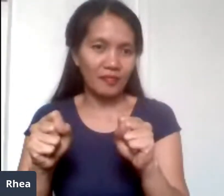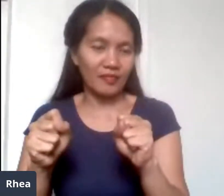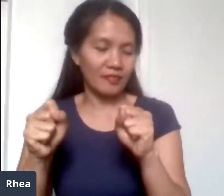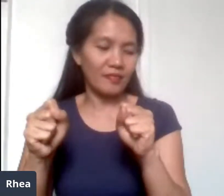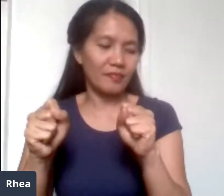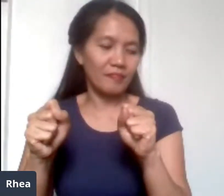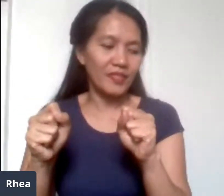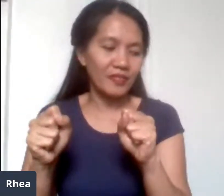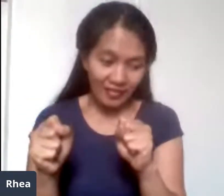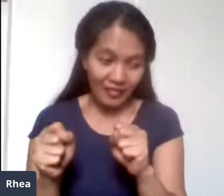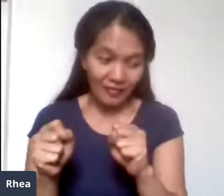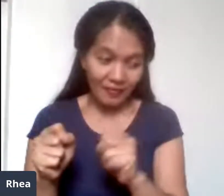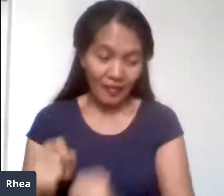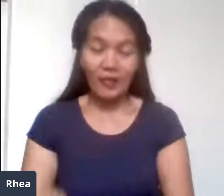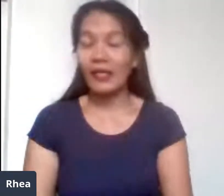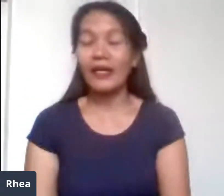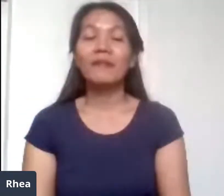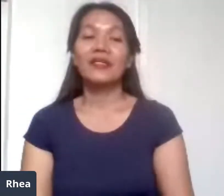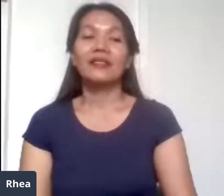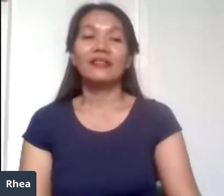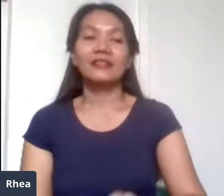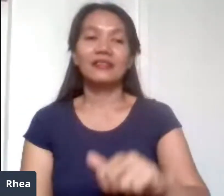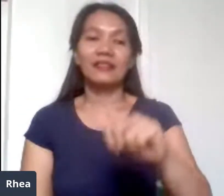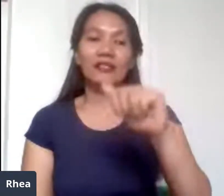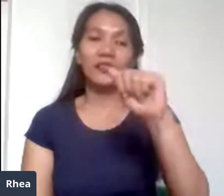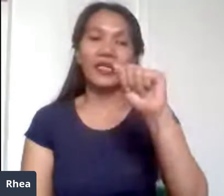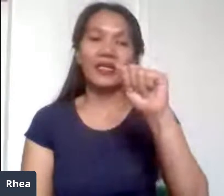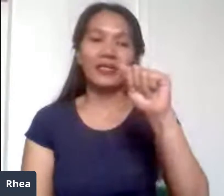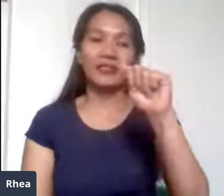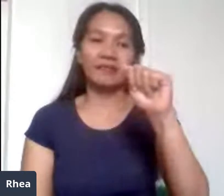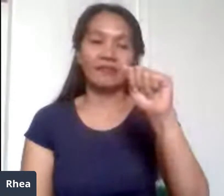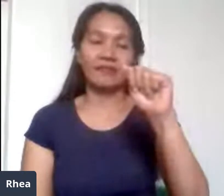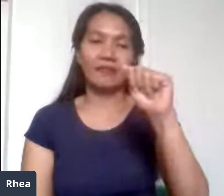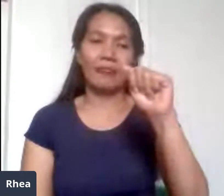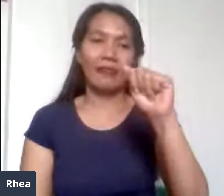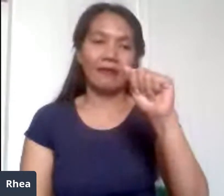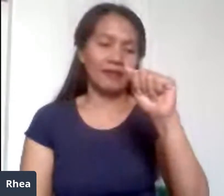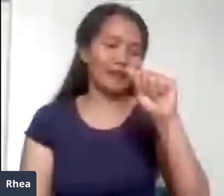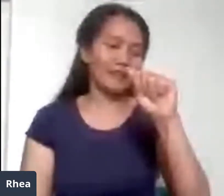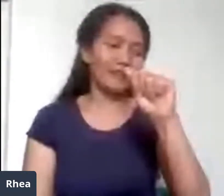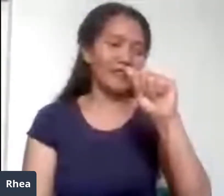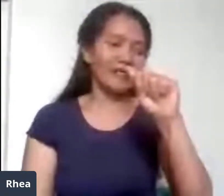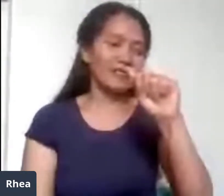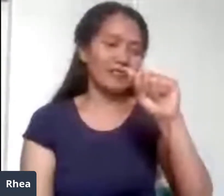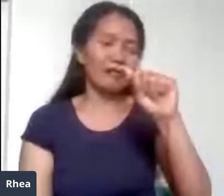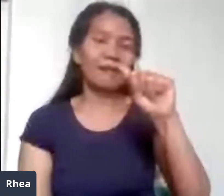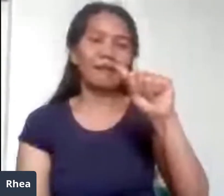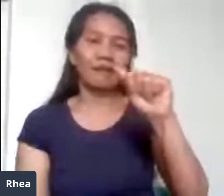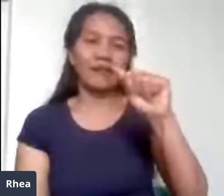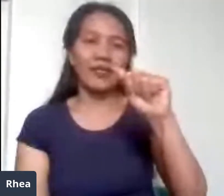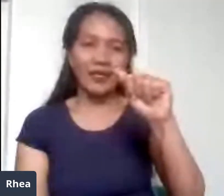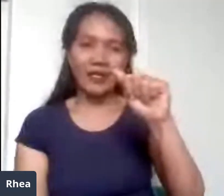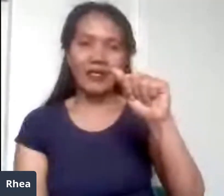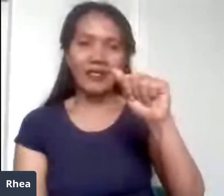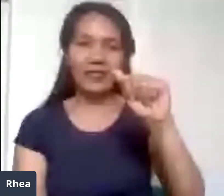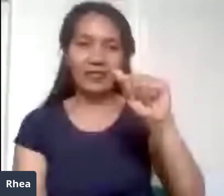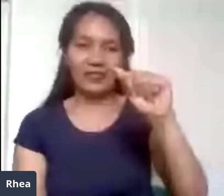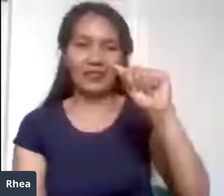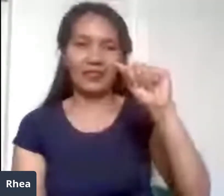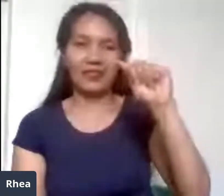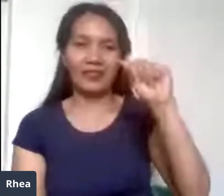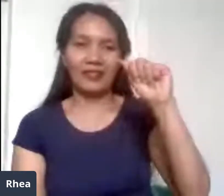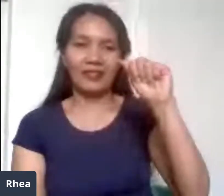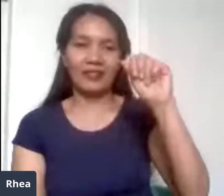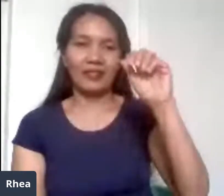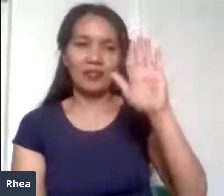your hands so that we're going to be ready. Okay? This letter A. This